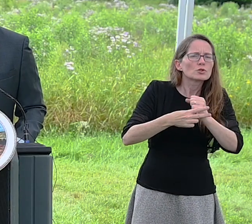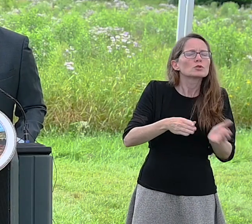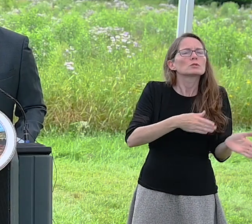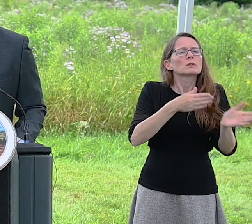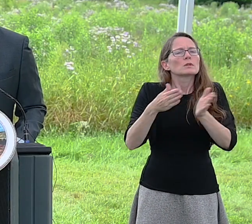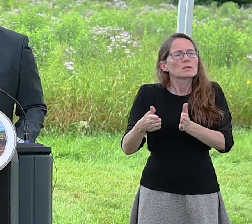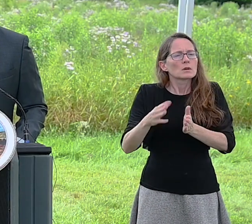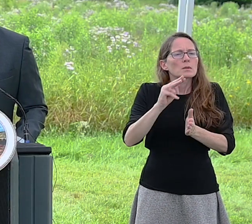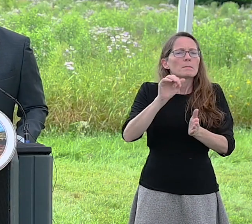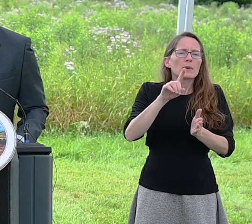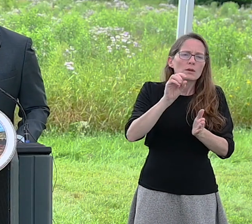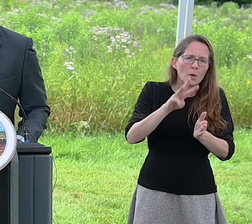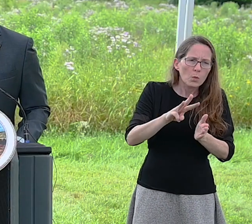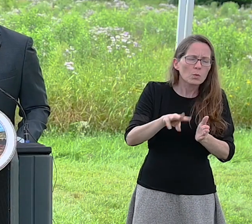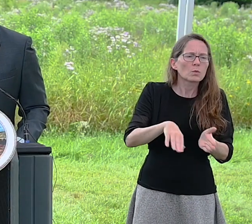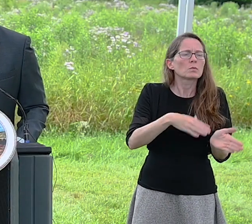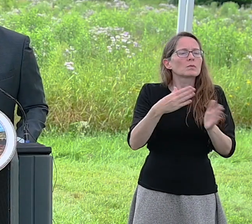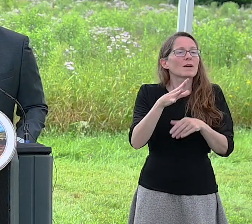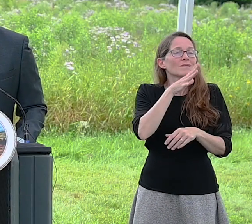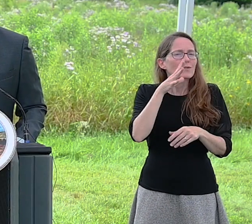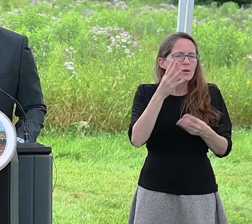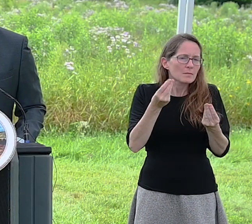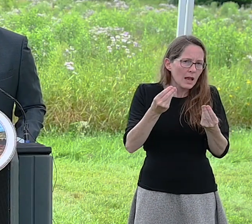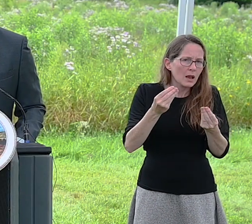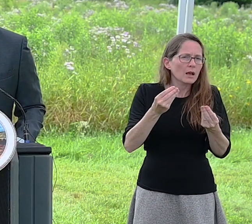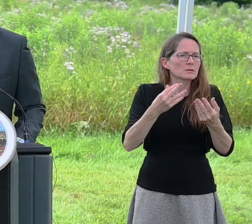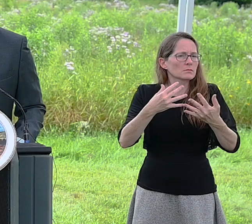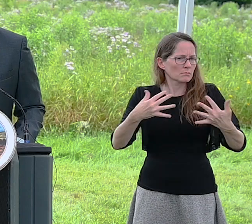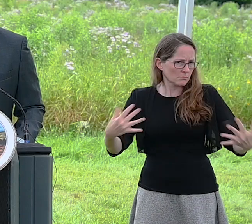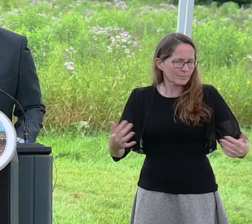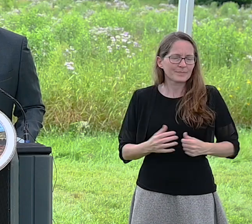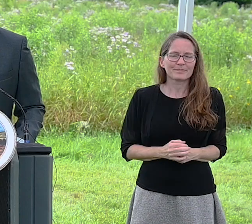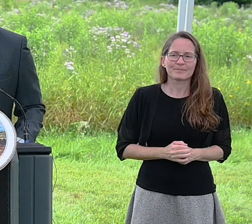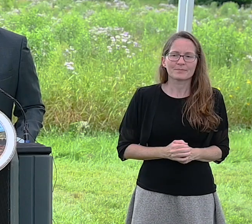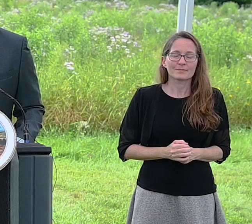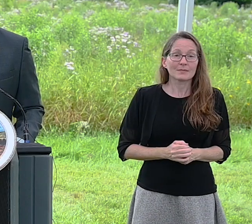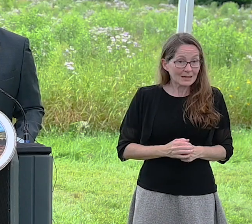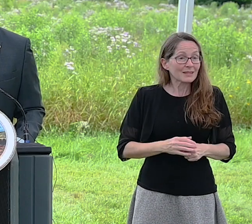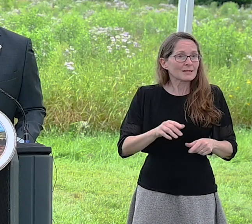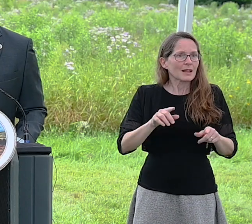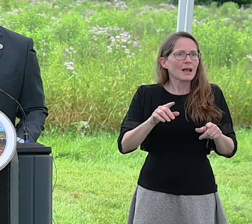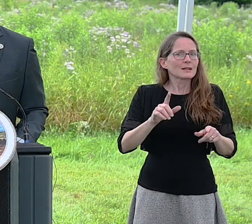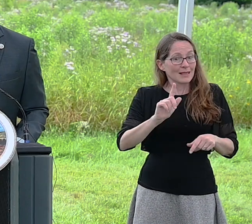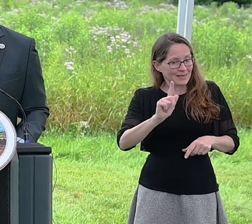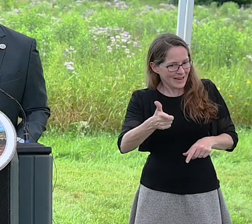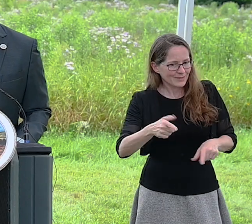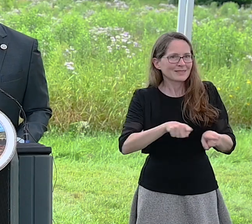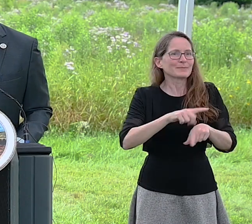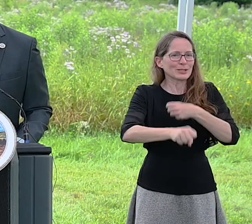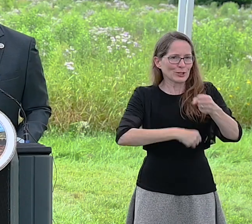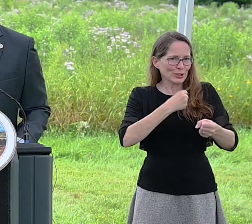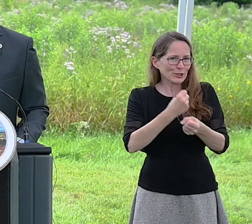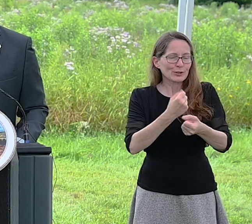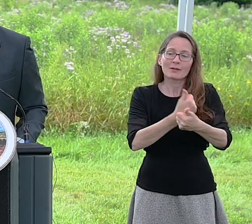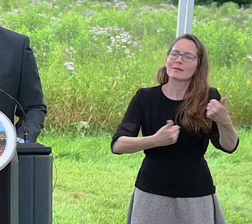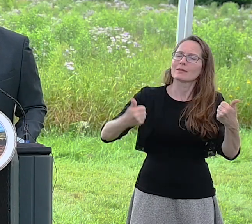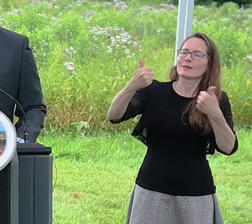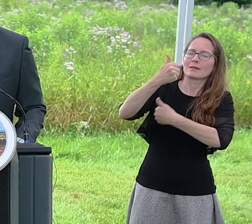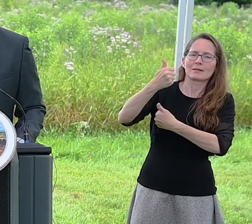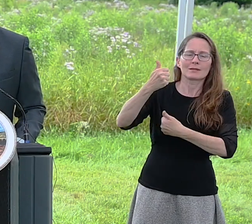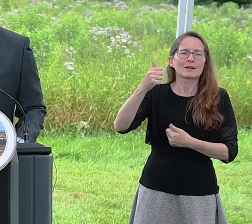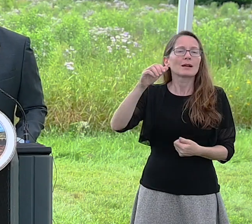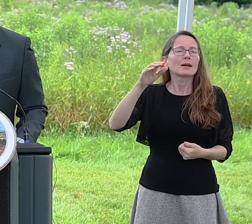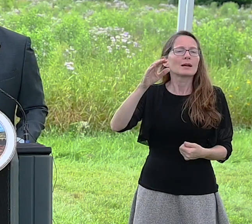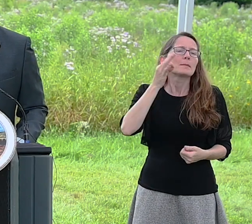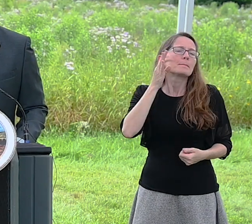farmland. That same year, we became one of the nation's first counties to be recognized as a Bee City